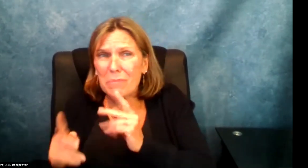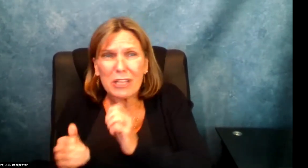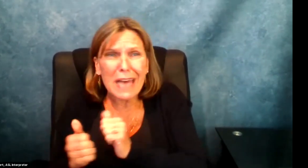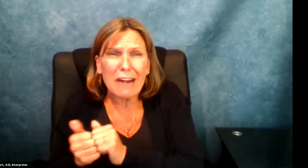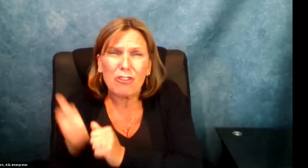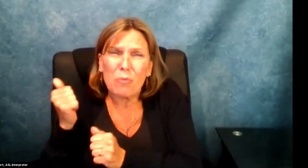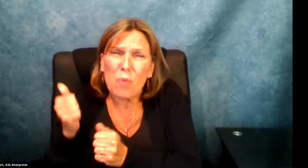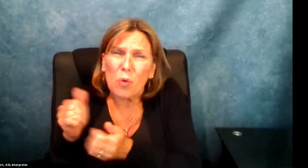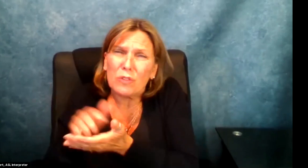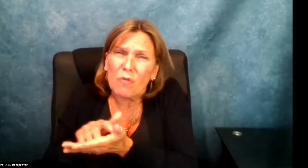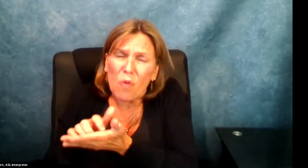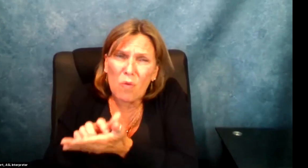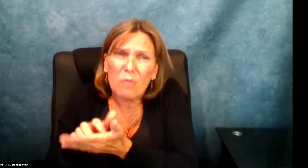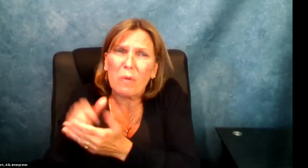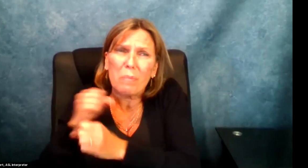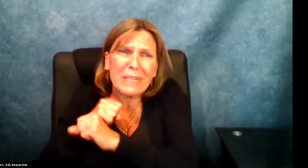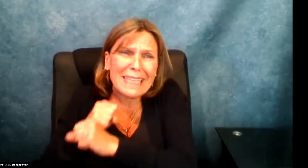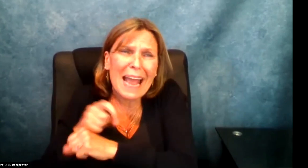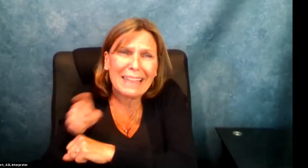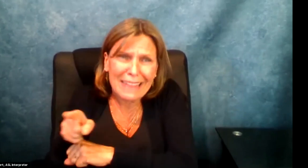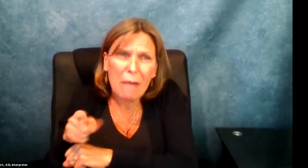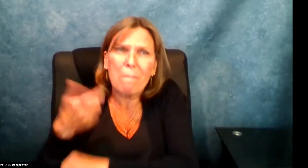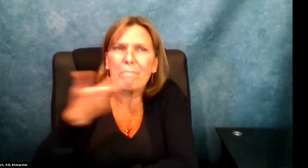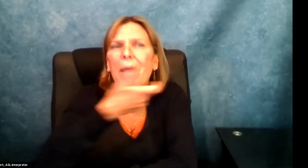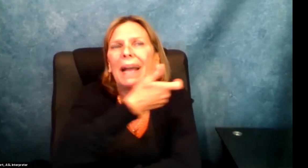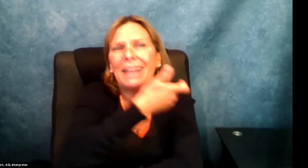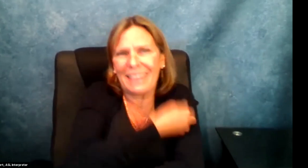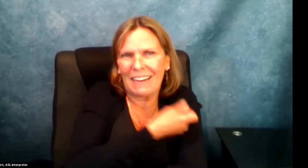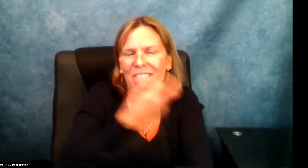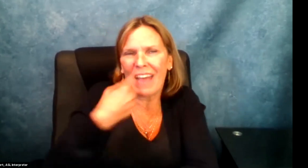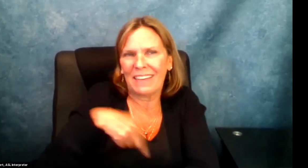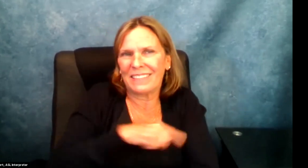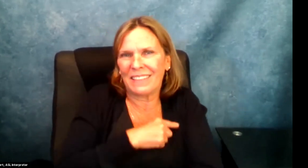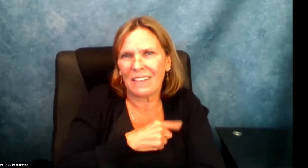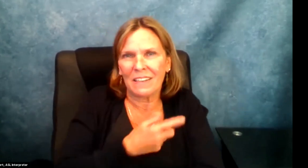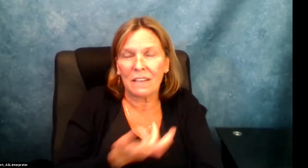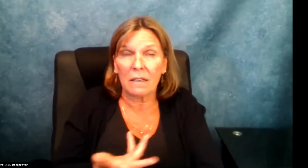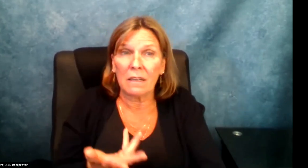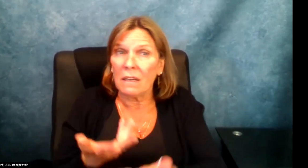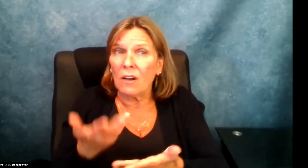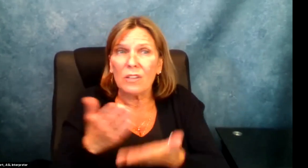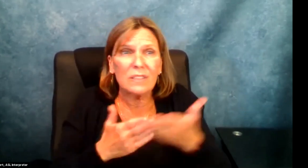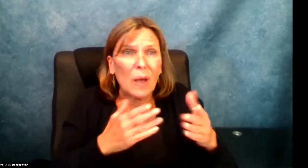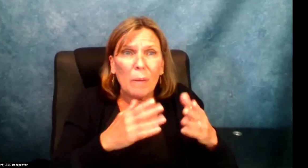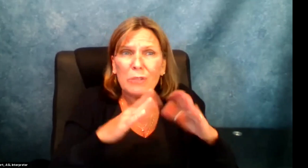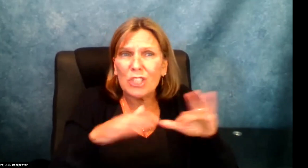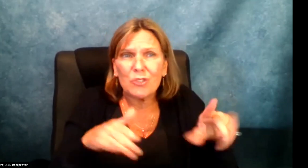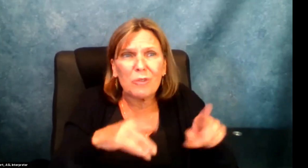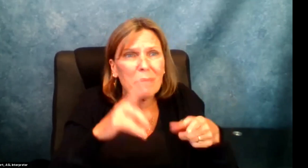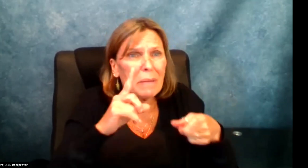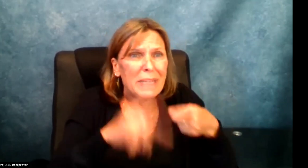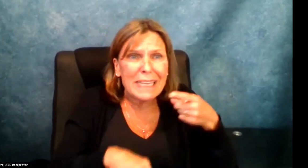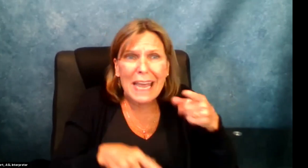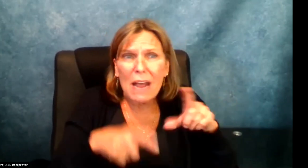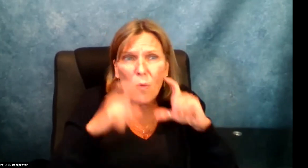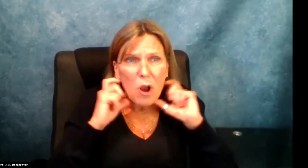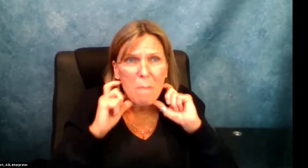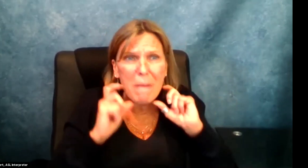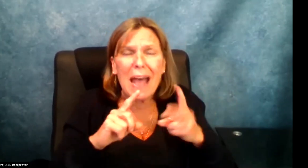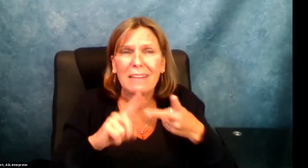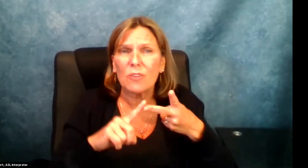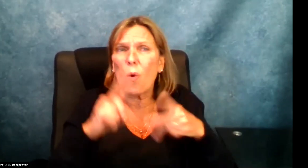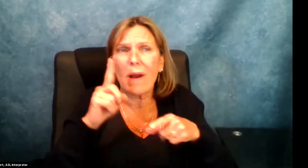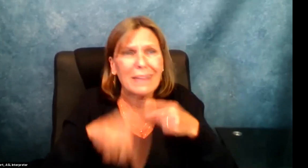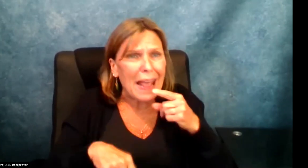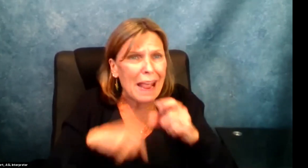our schools, we certainly have a lot of young people who may not be able to wear masks or may not be able to protect themselves as easily